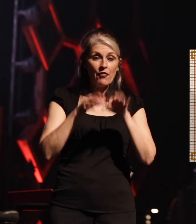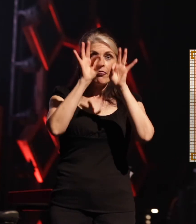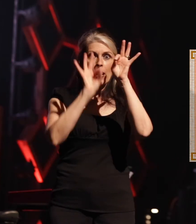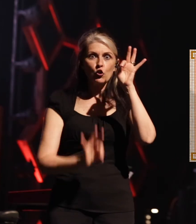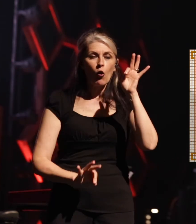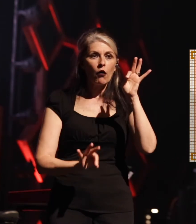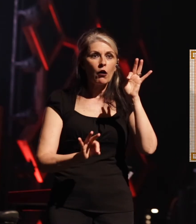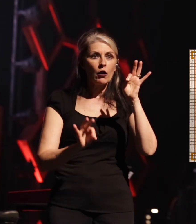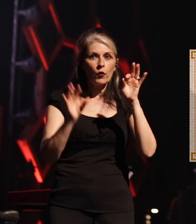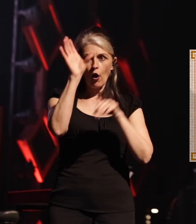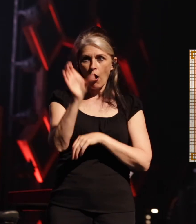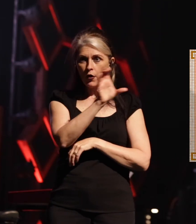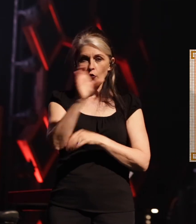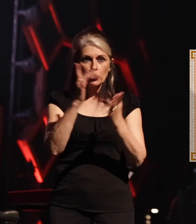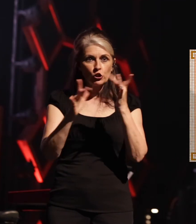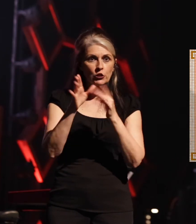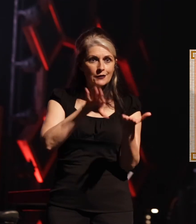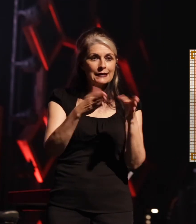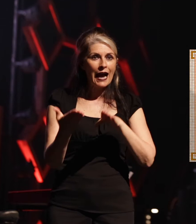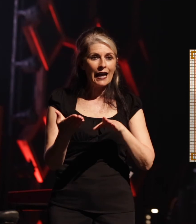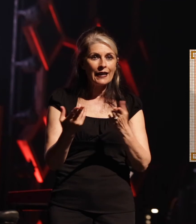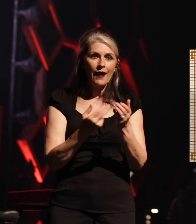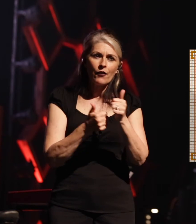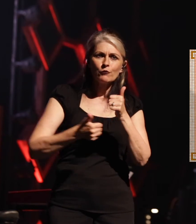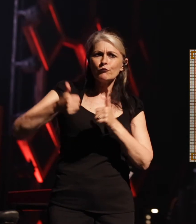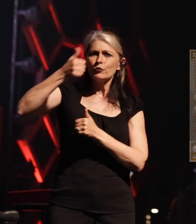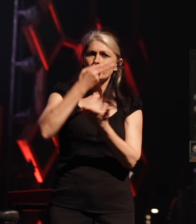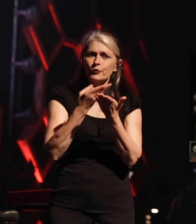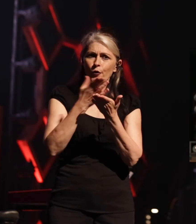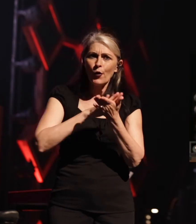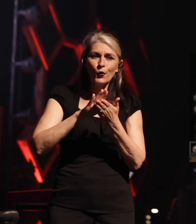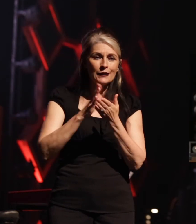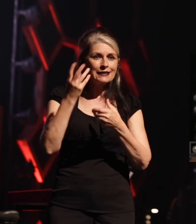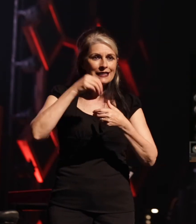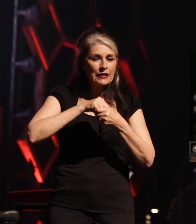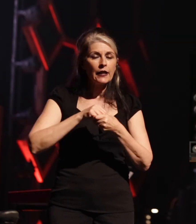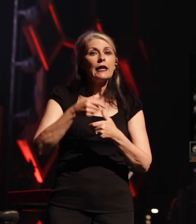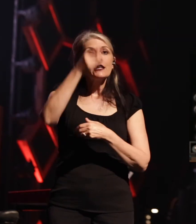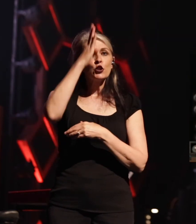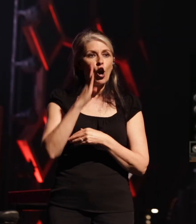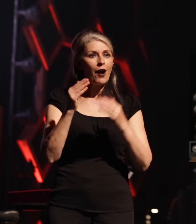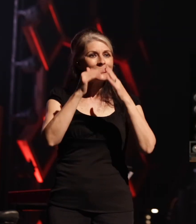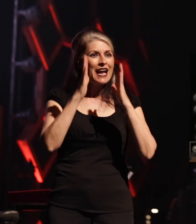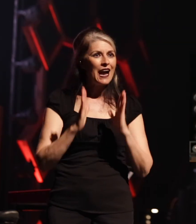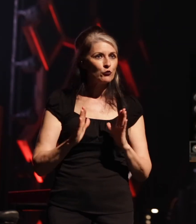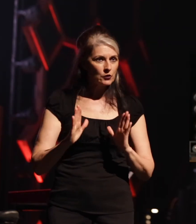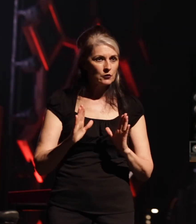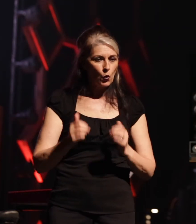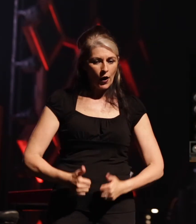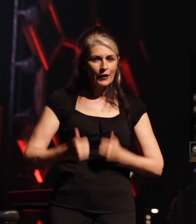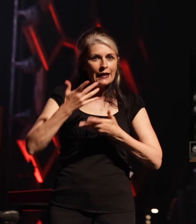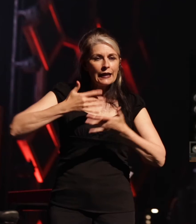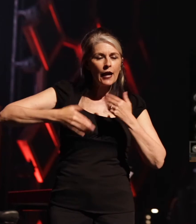and the Holy of Holies that is inside. I mean, this is God's house. This is where he dwelled. So even when you look inside, every house